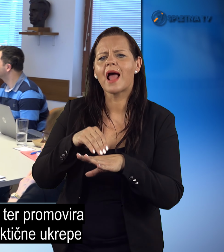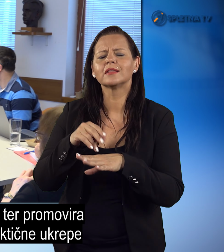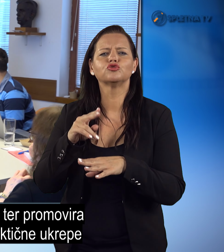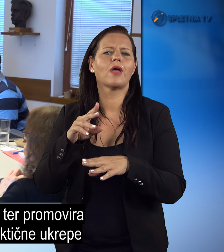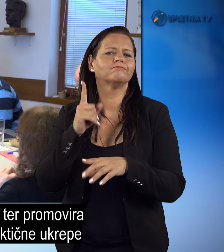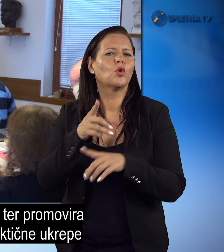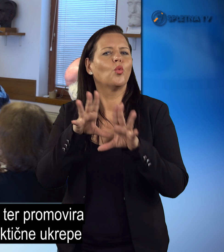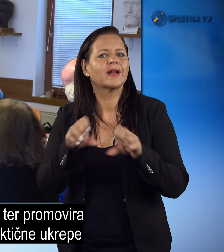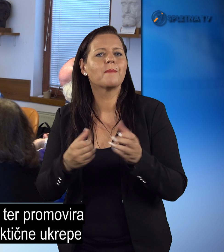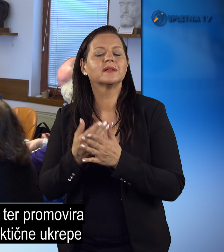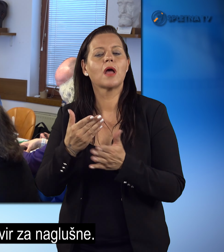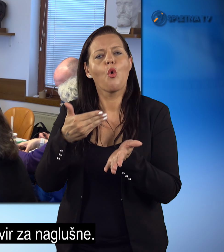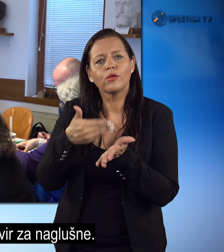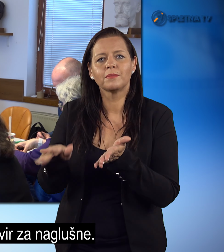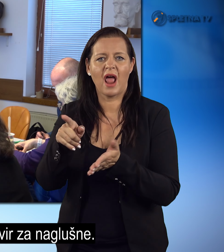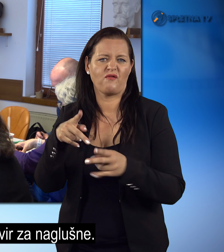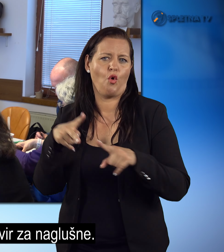ovir za naglušne.